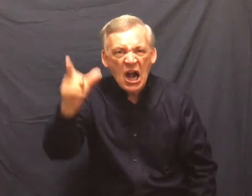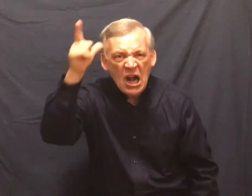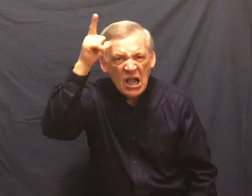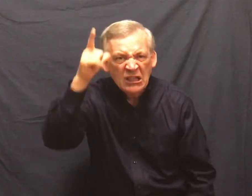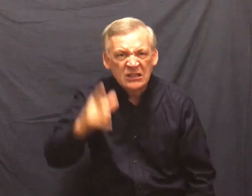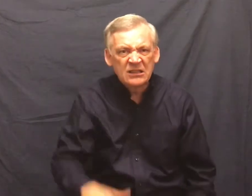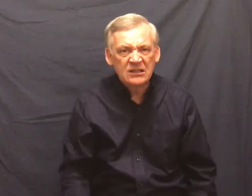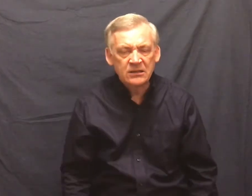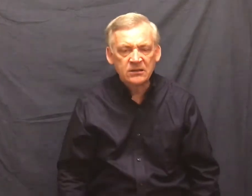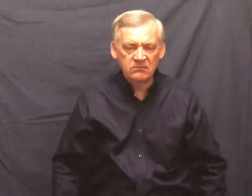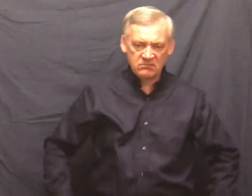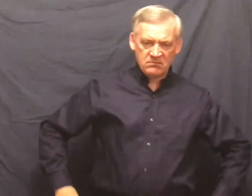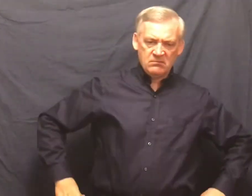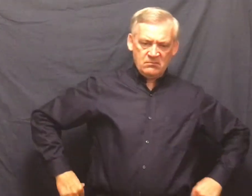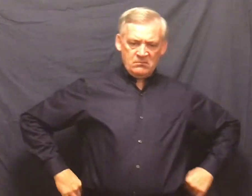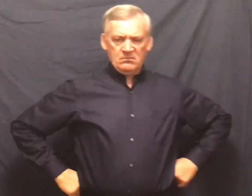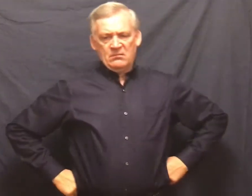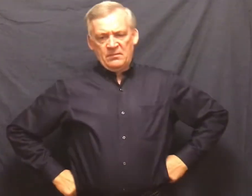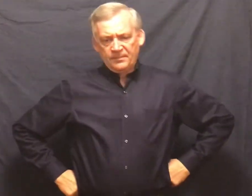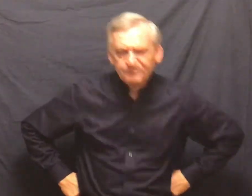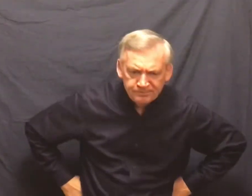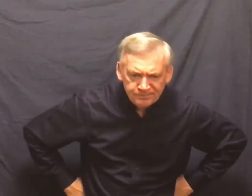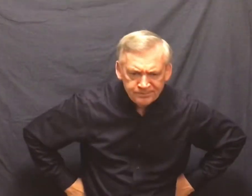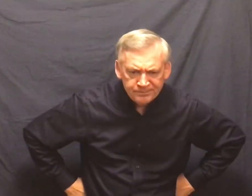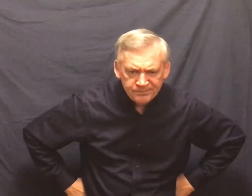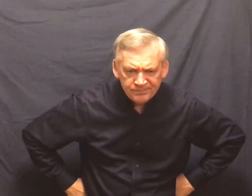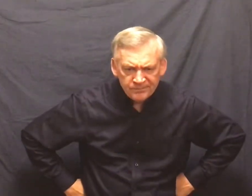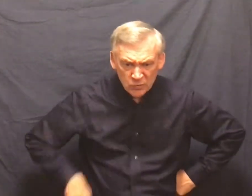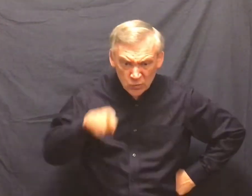10 rabbits, it said scornfully.